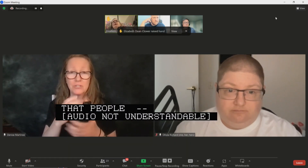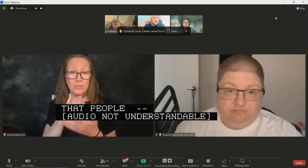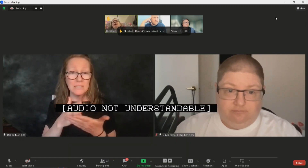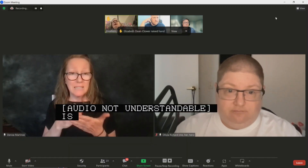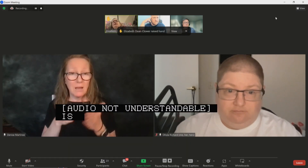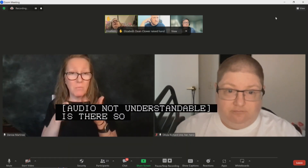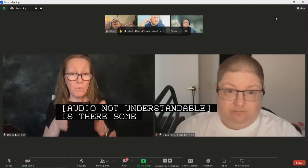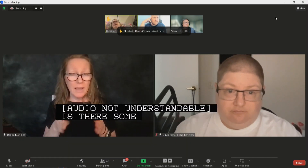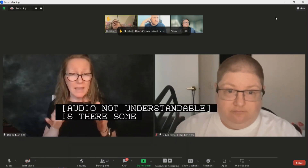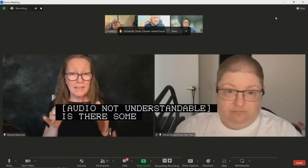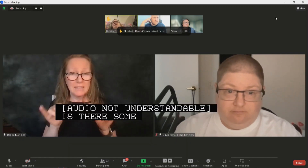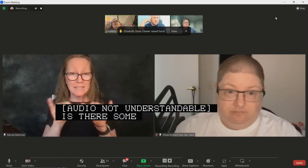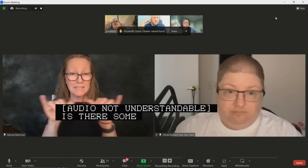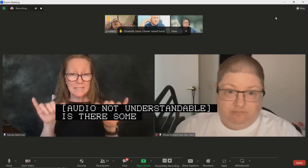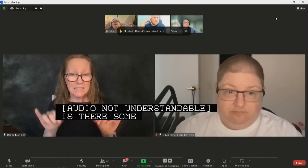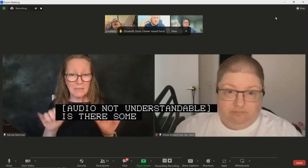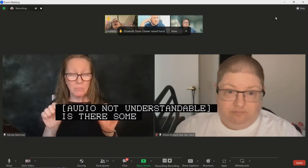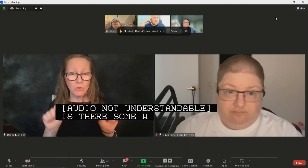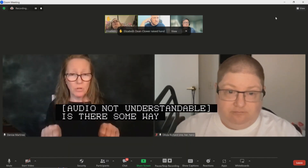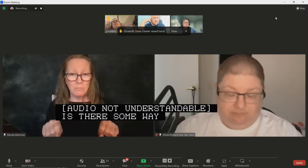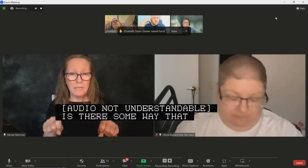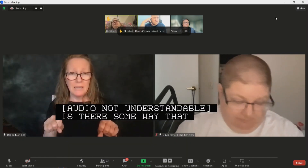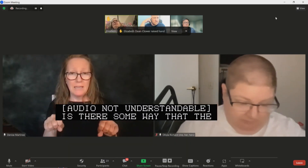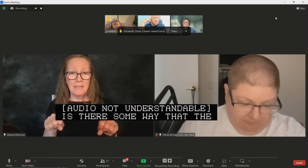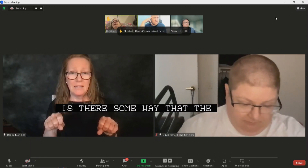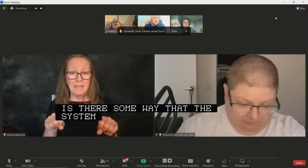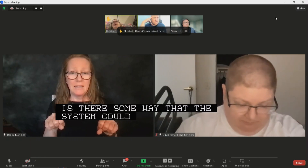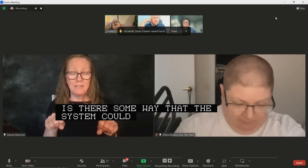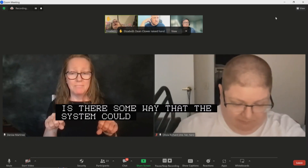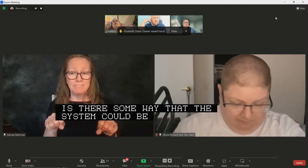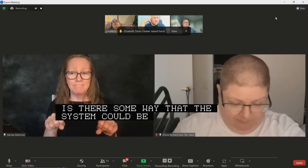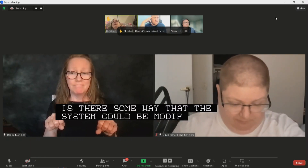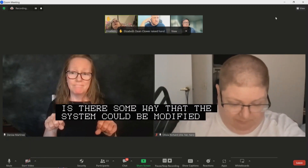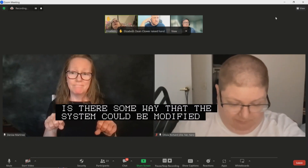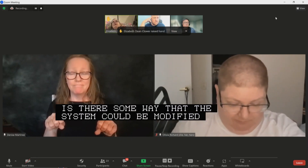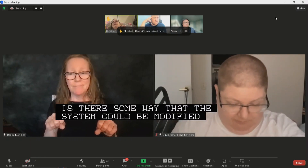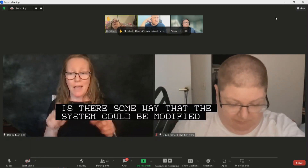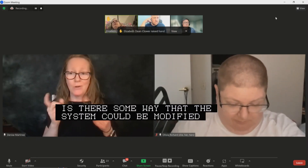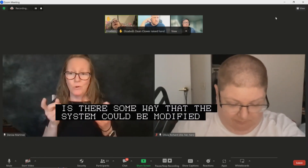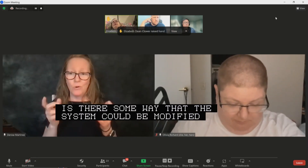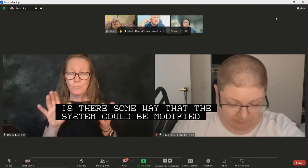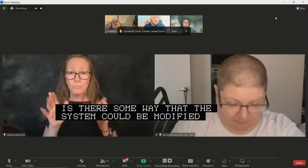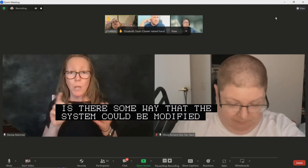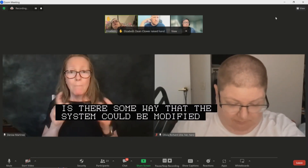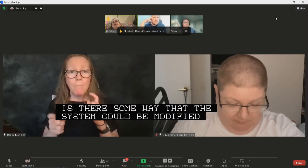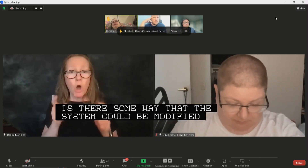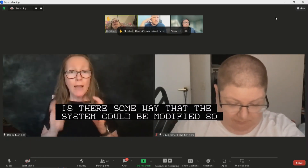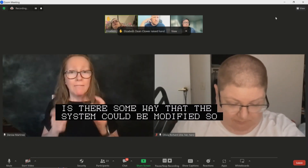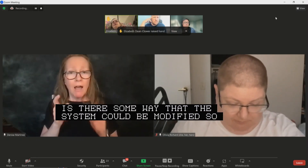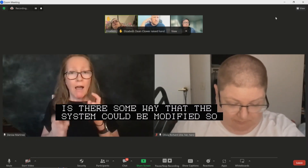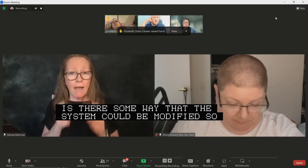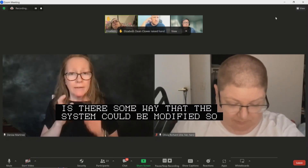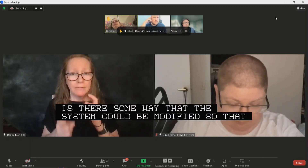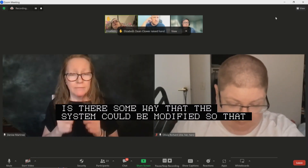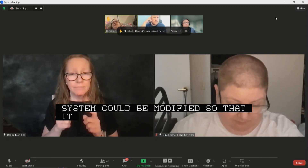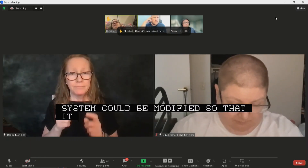be modified so that it would be in the rider's interest